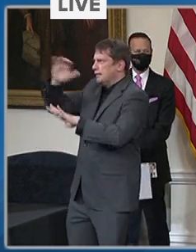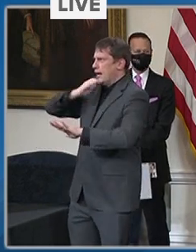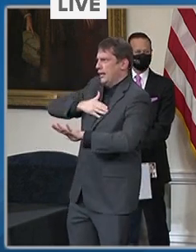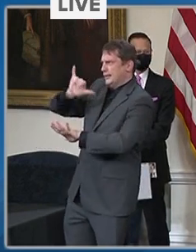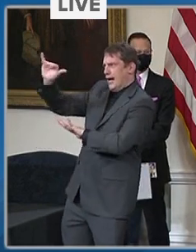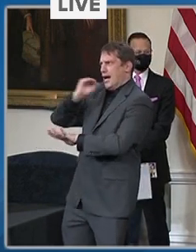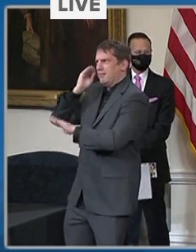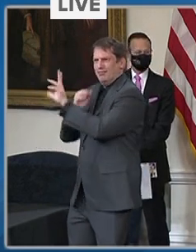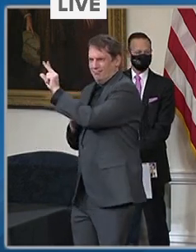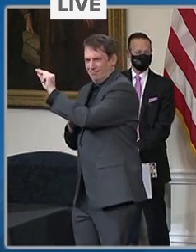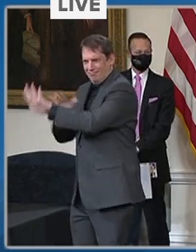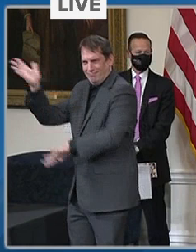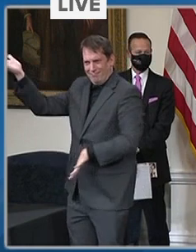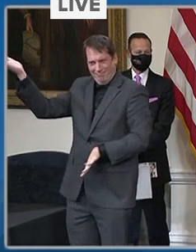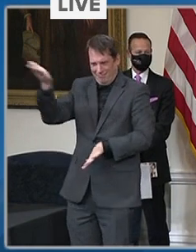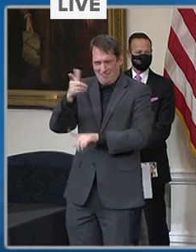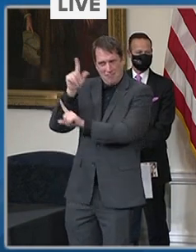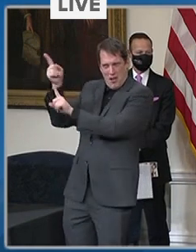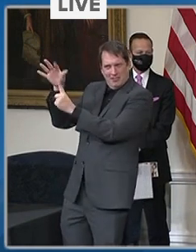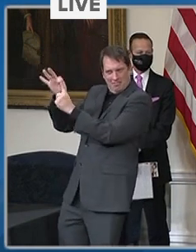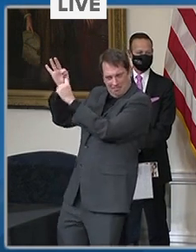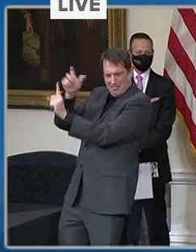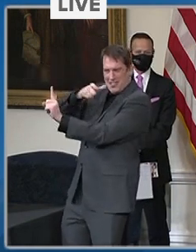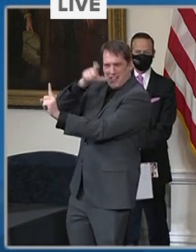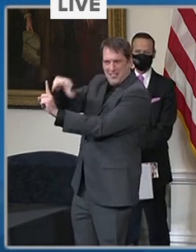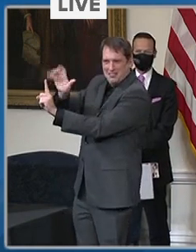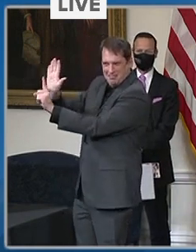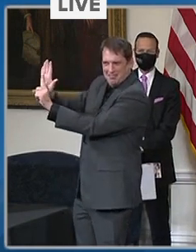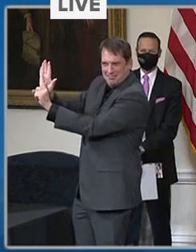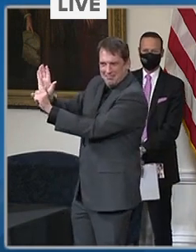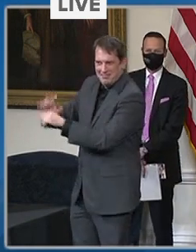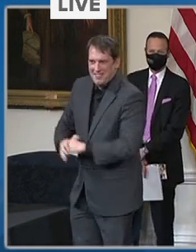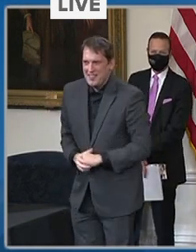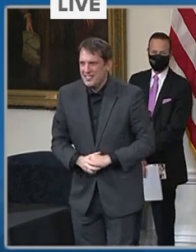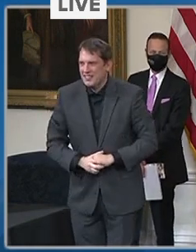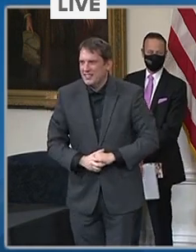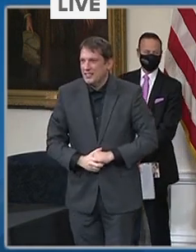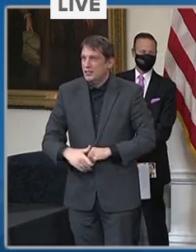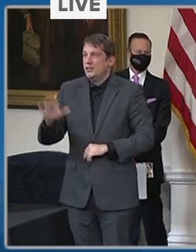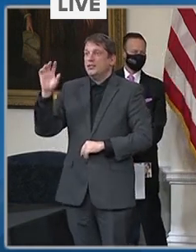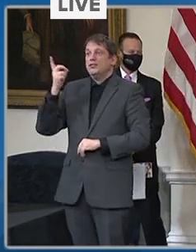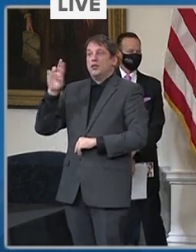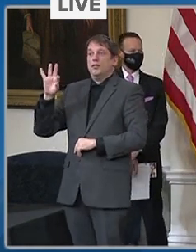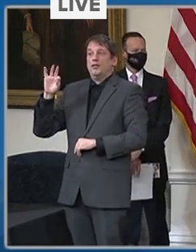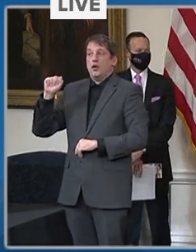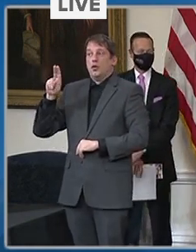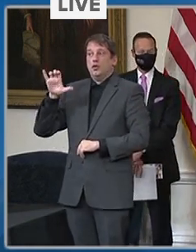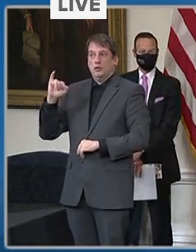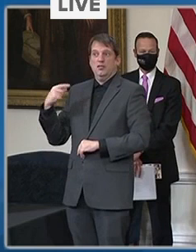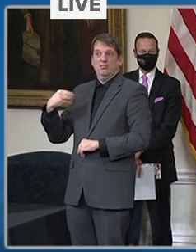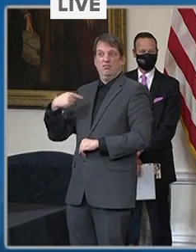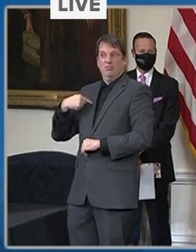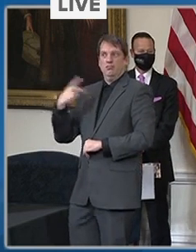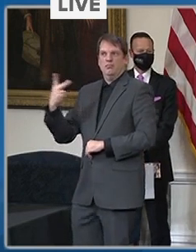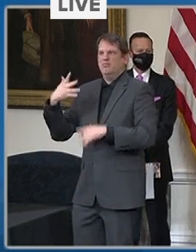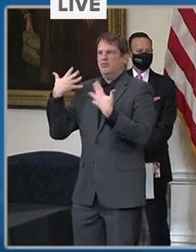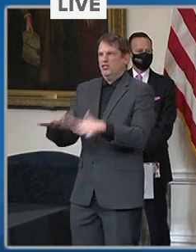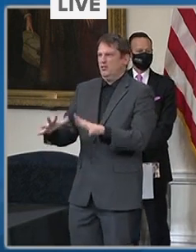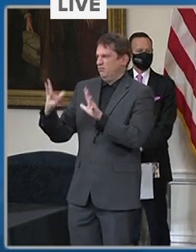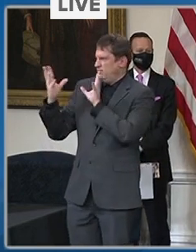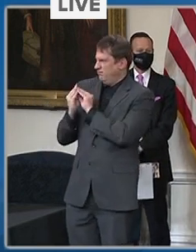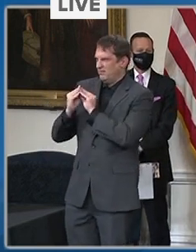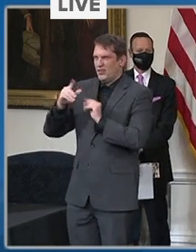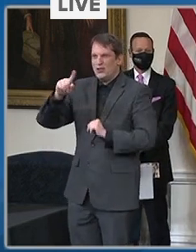to Dr. Fauci, who I was on a Zoom with earlier this afternoon, quote, Santa Claus has a lot of good